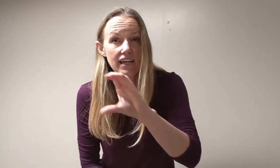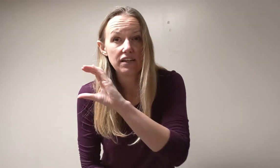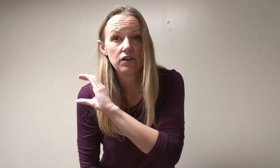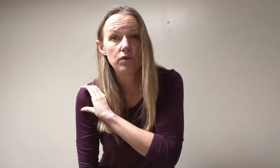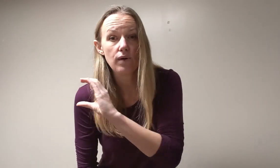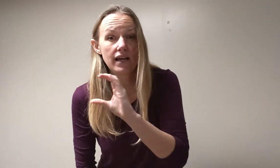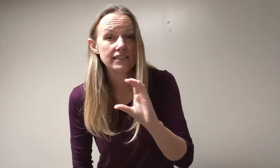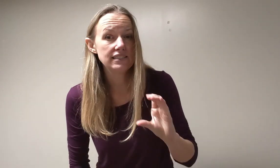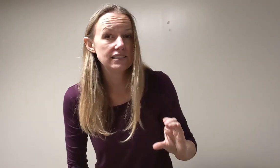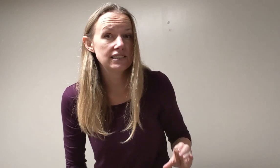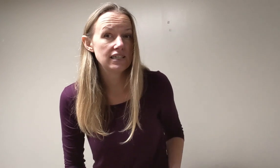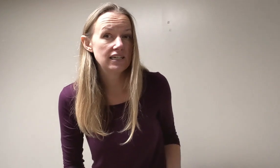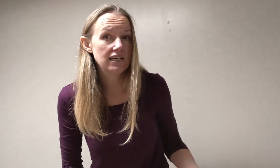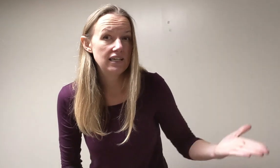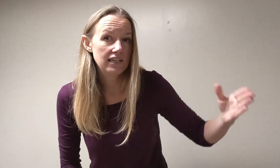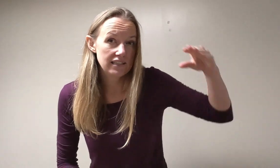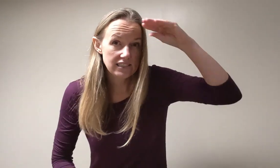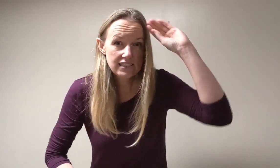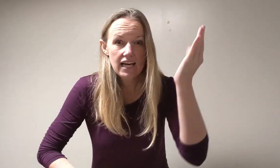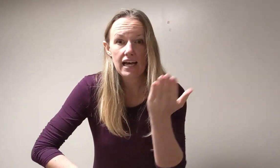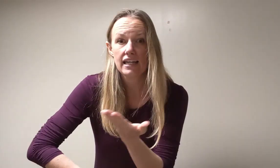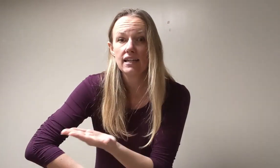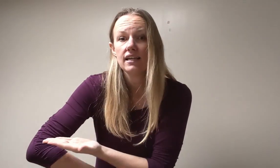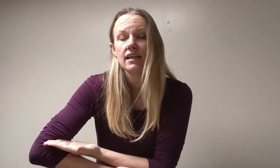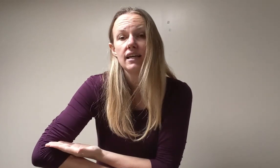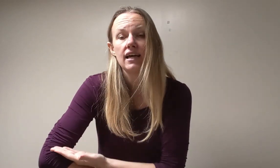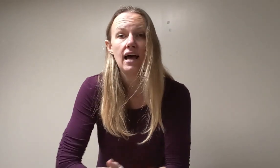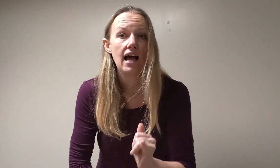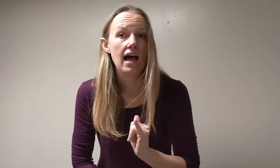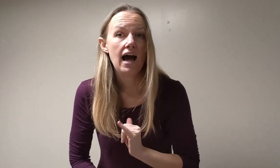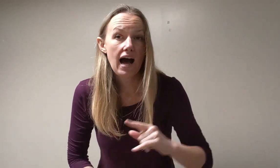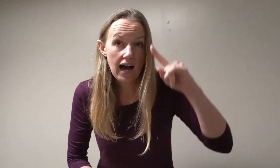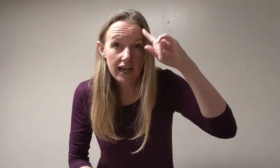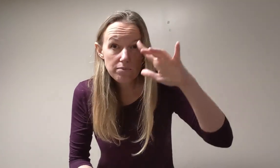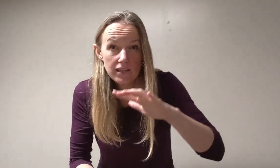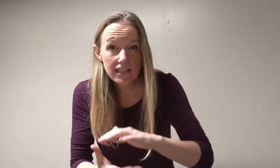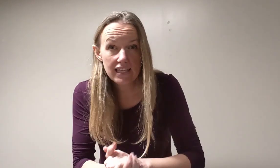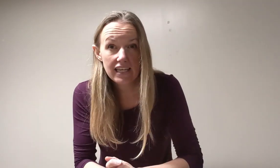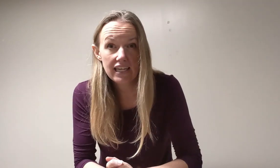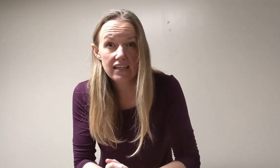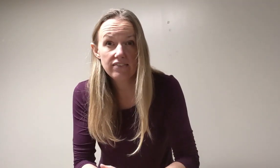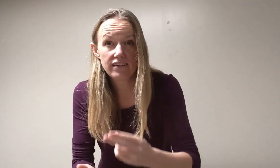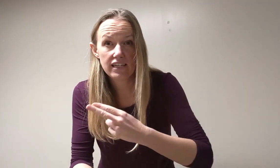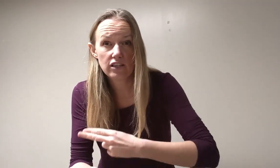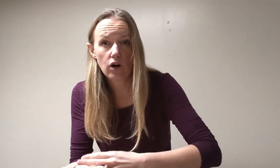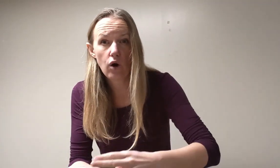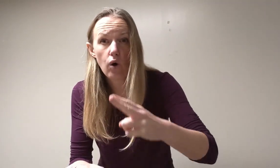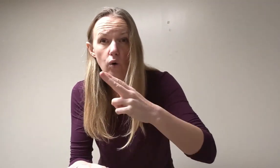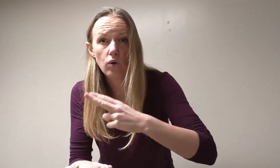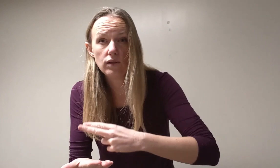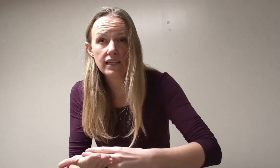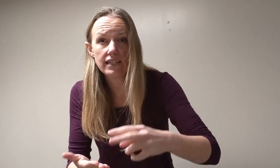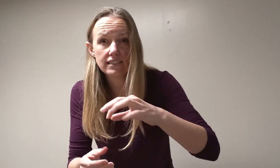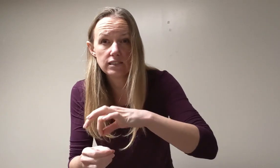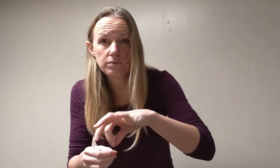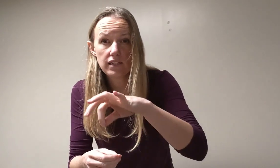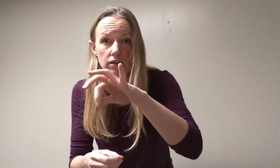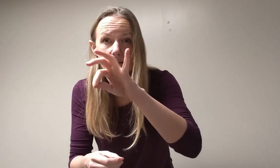in Christ the Son. I believe in the Holy